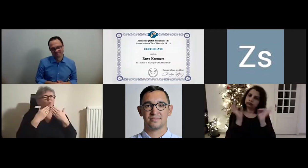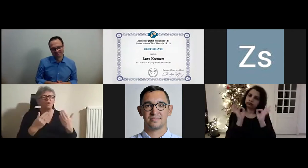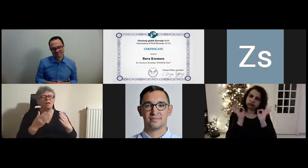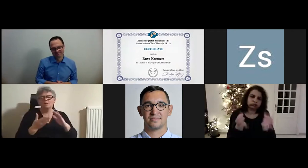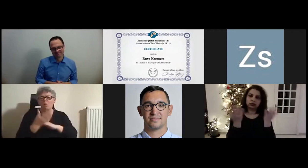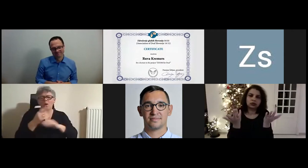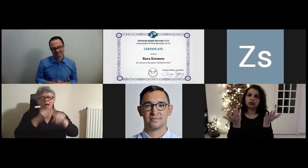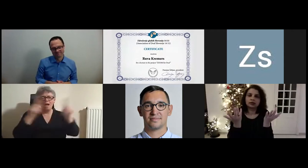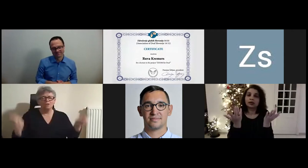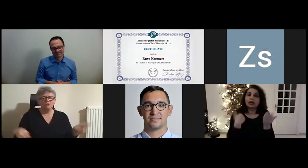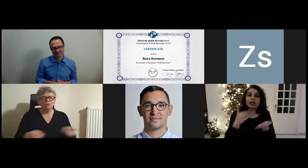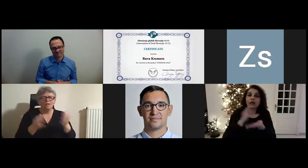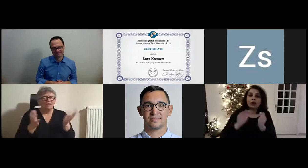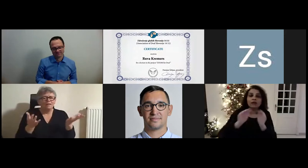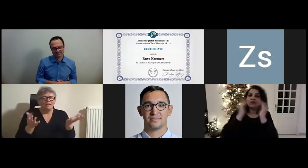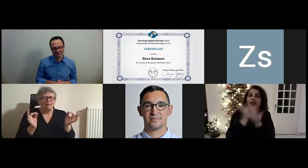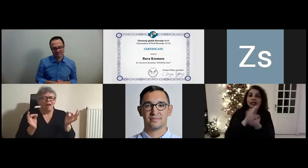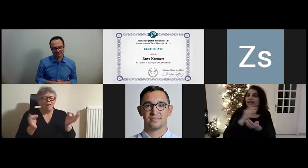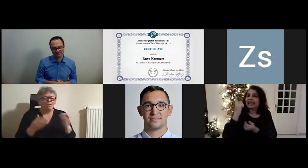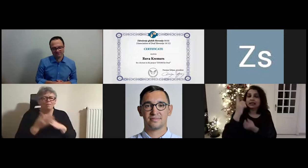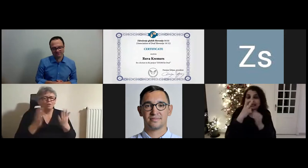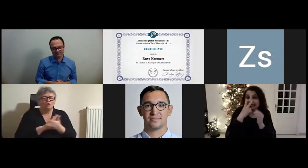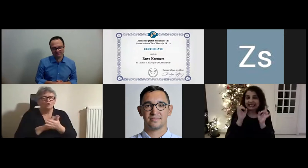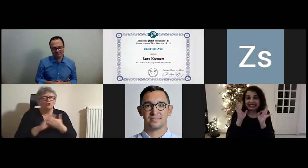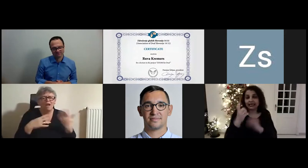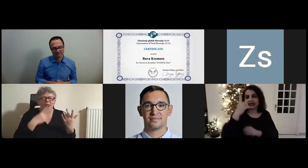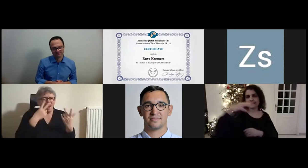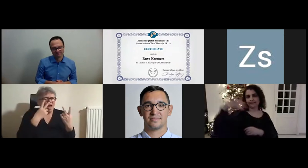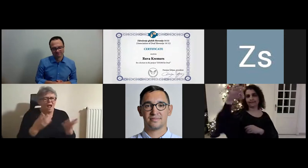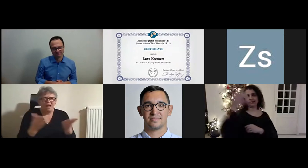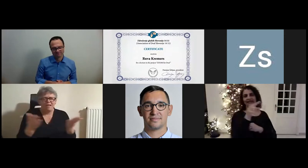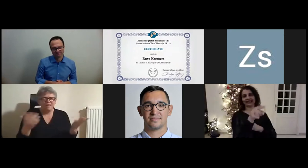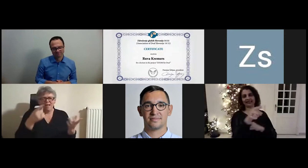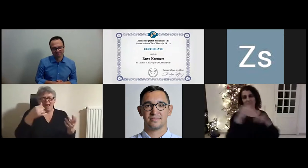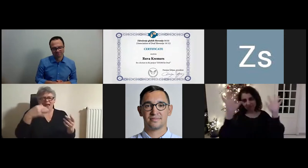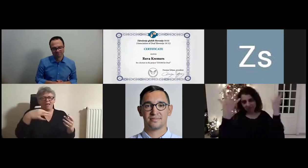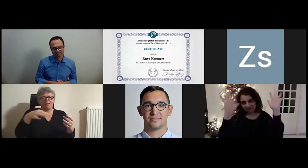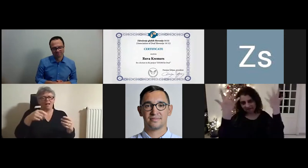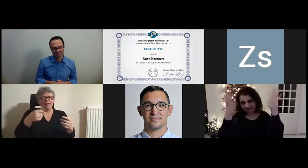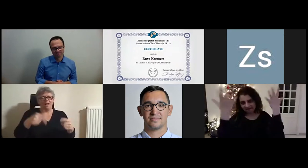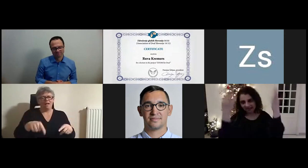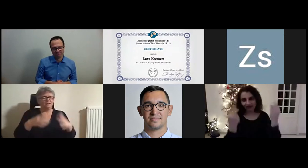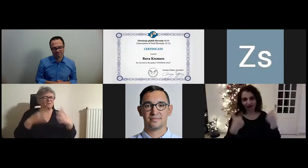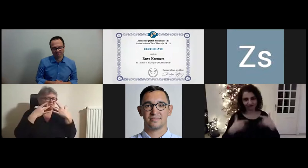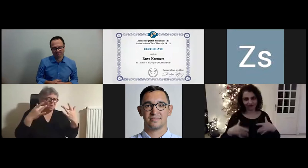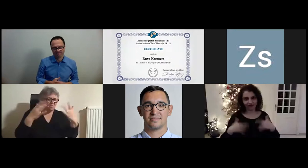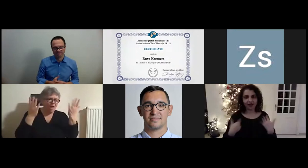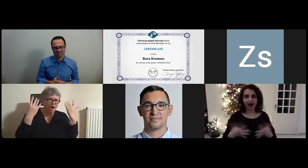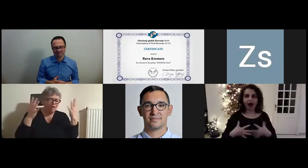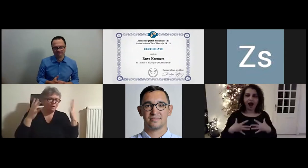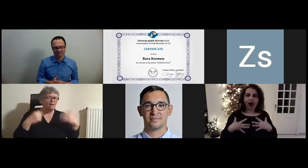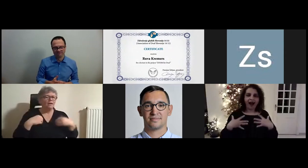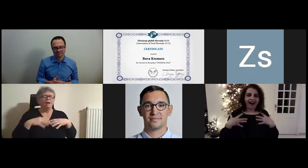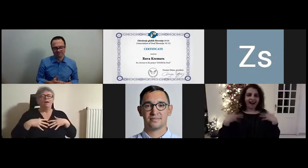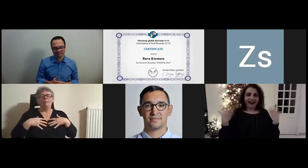put together, and all the interpreters. This is amazing. You've put this all together.